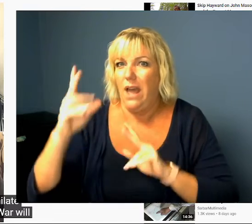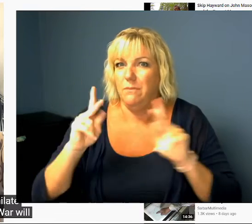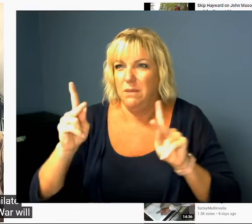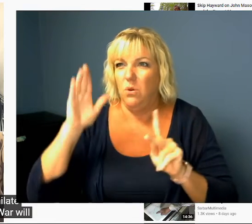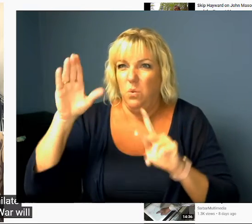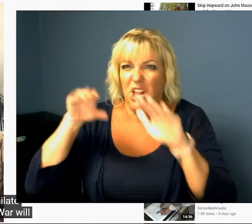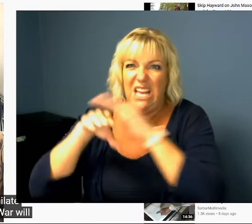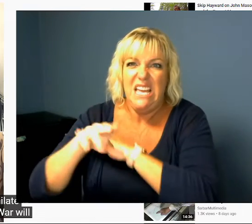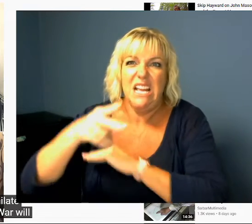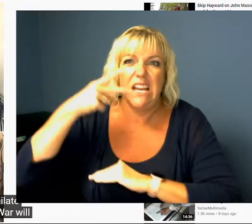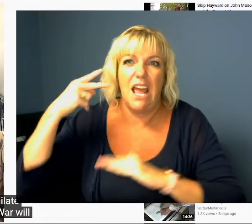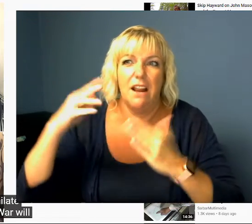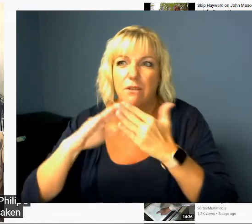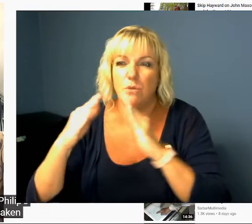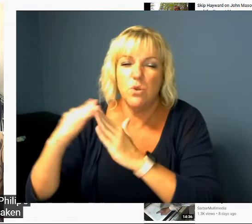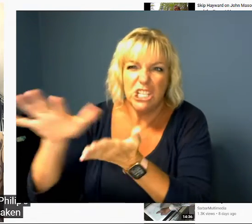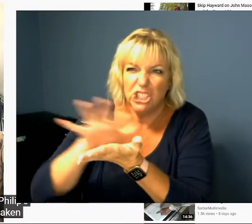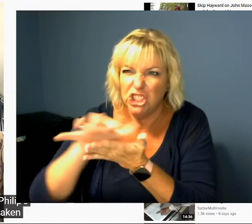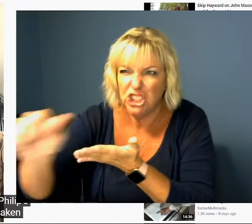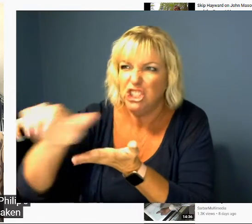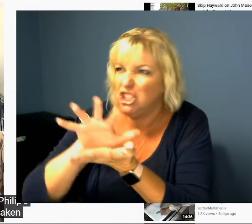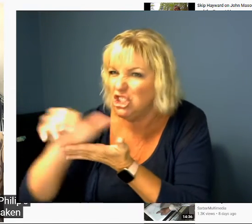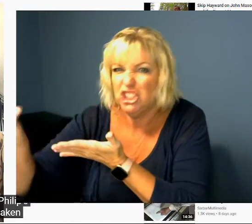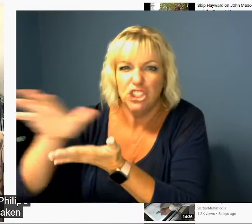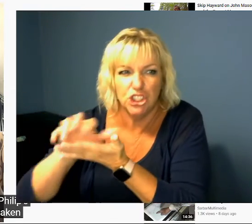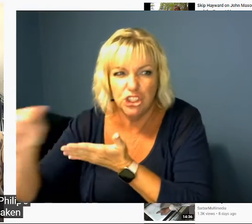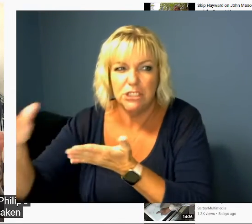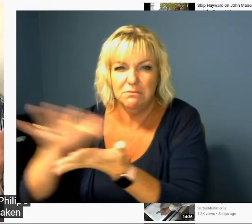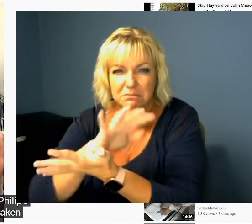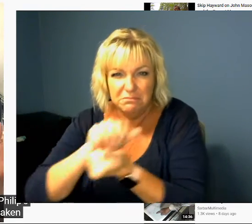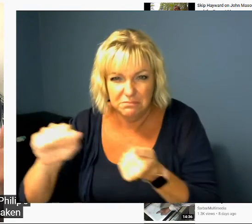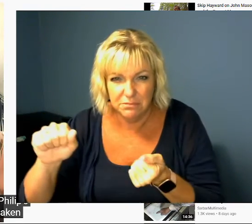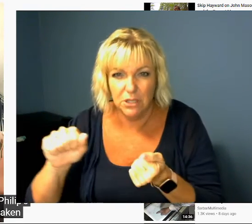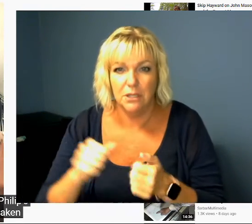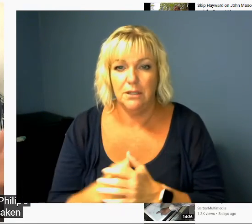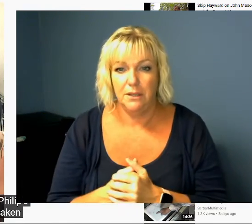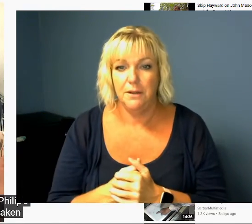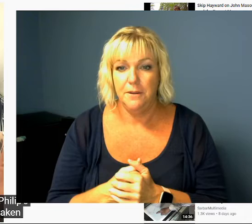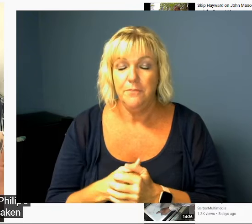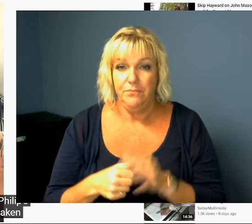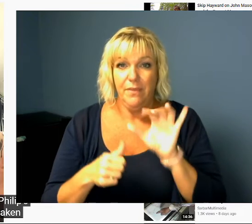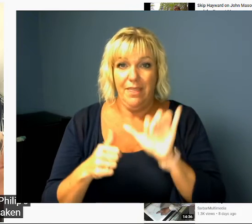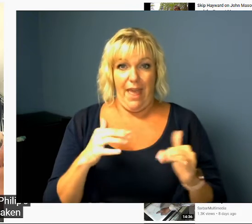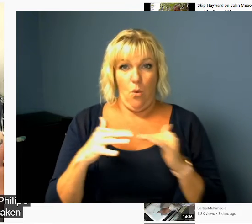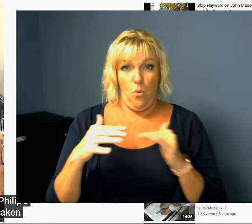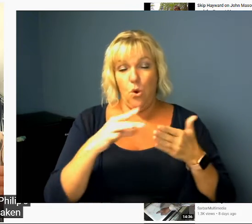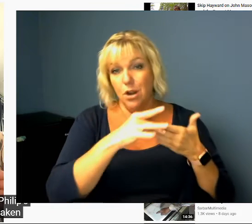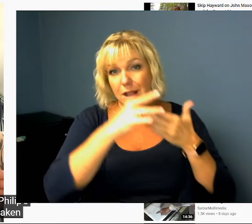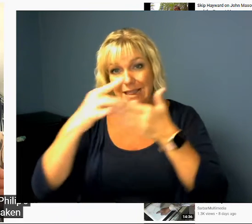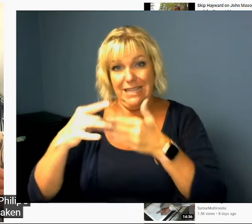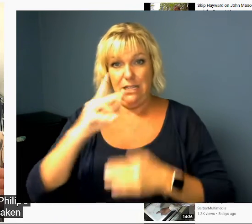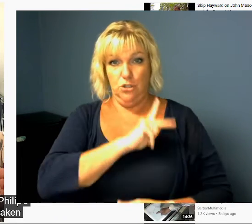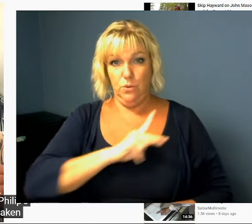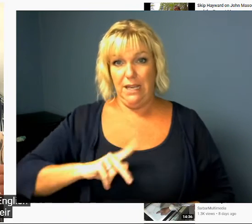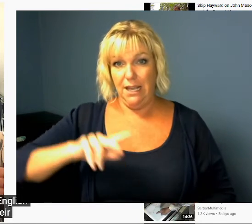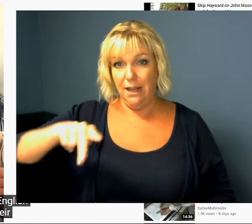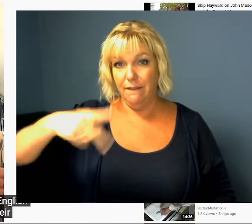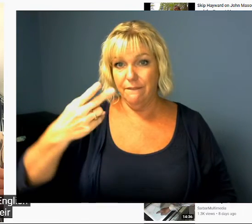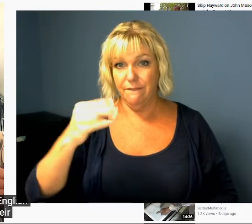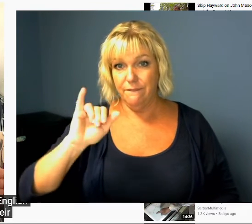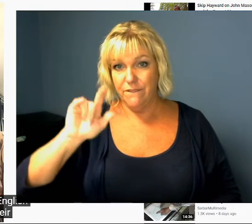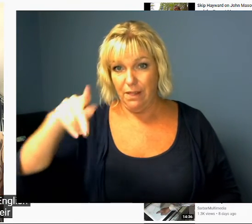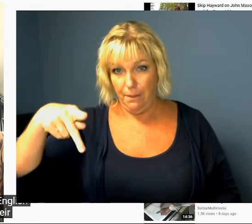then the Pequot War will then lay the groundwork for the King Philip's War, because as that territory is taken